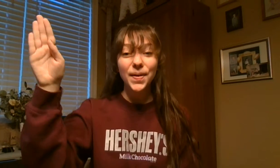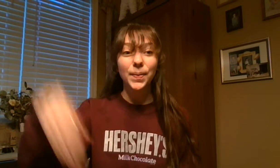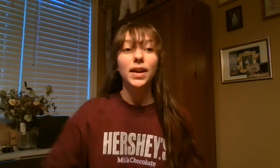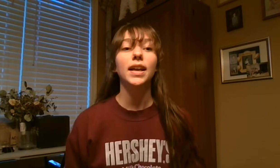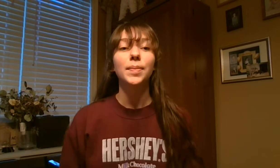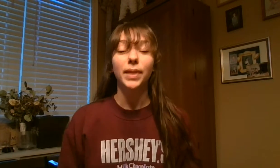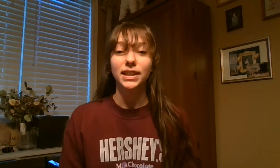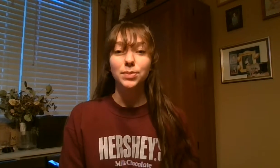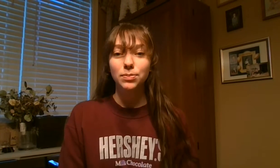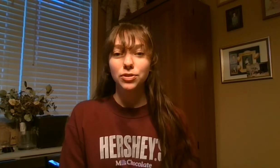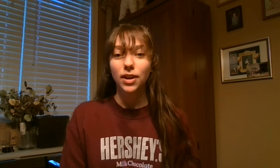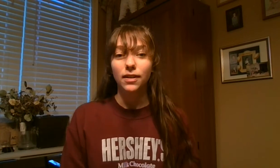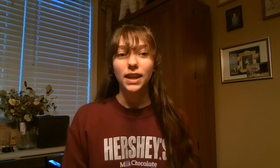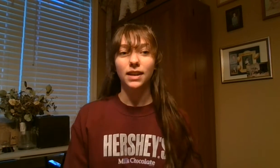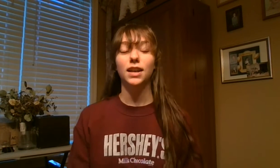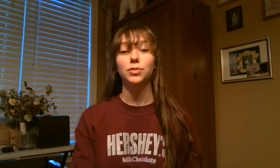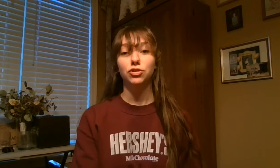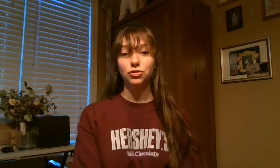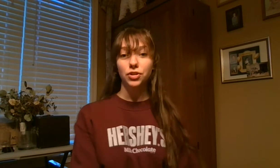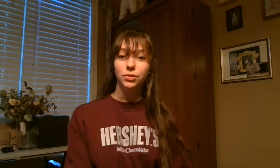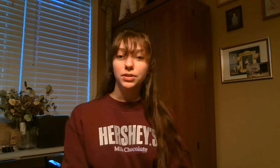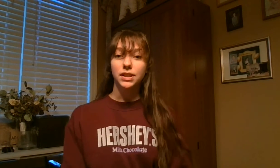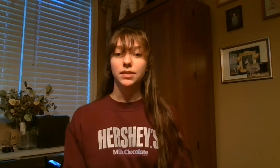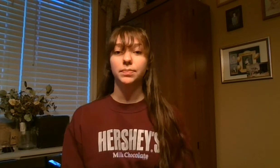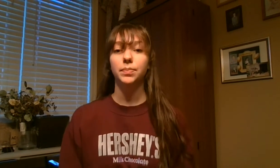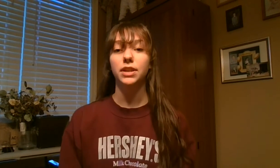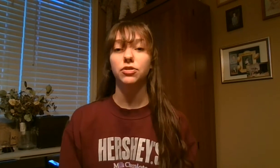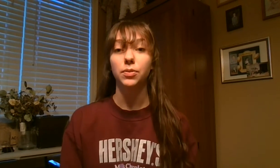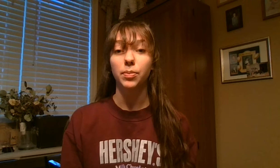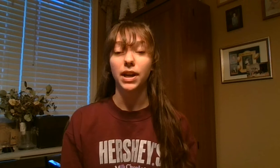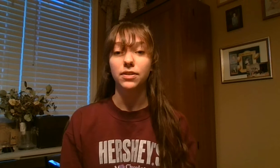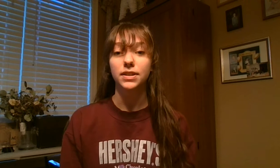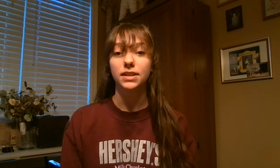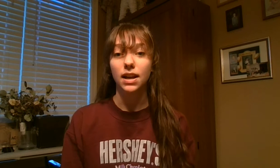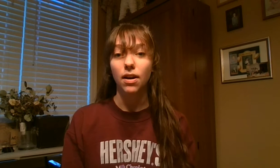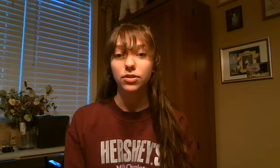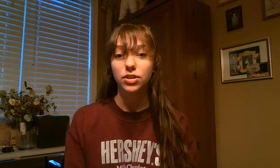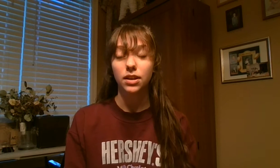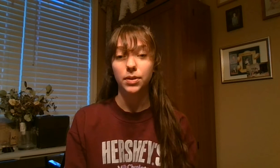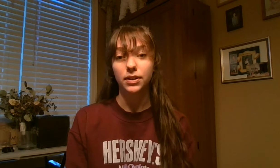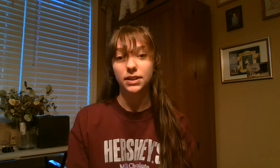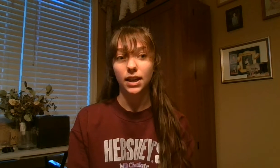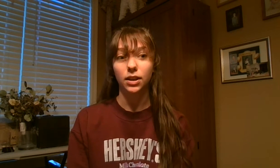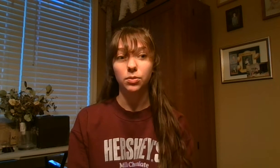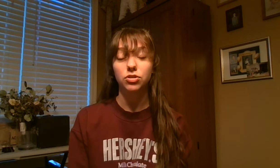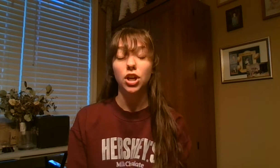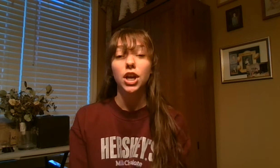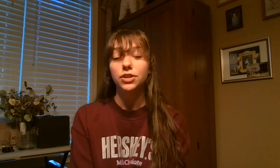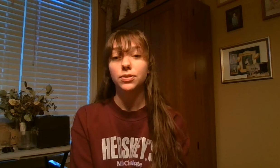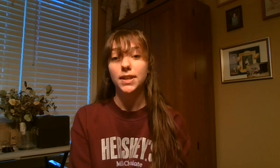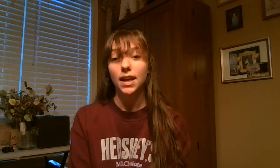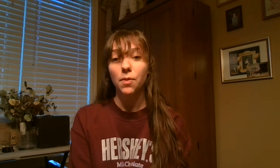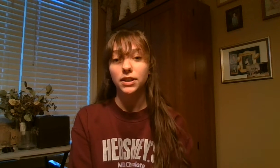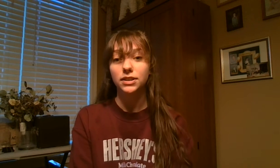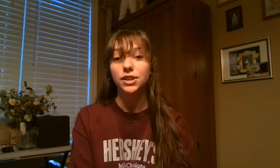Hello, my name is Michelle, and I am a junior OT major with minors in psychology and American Sign Language. So today I wanted to teach